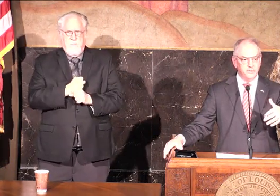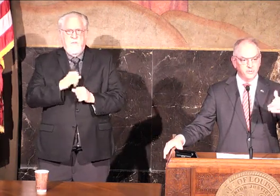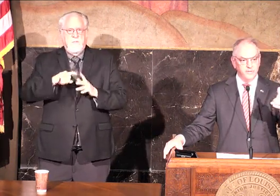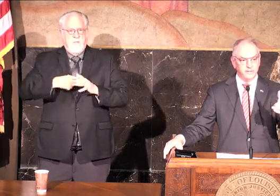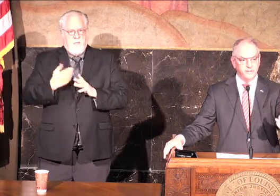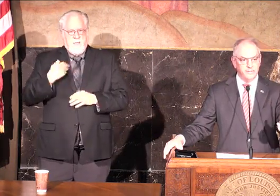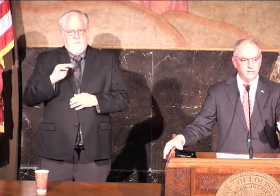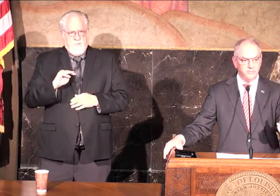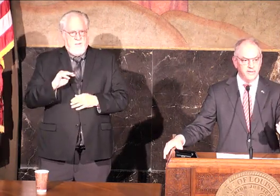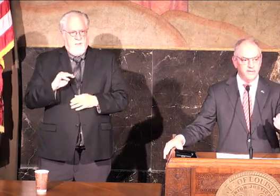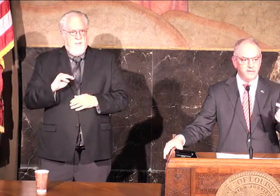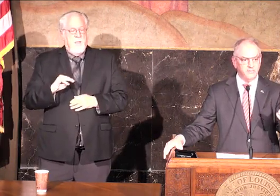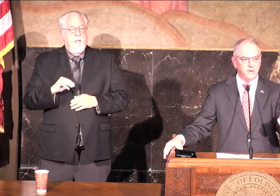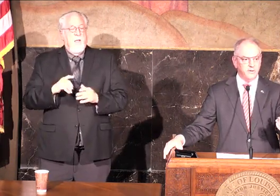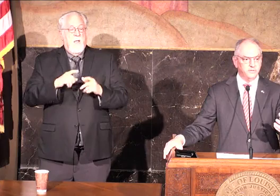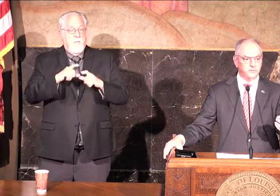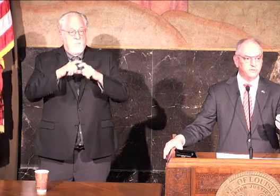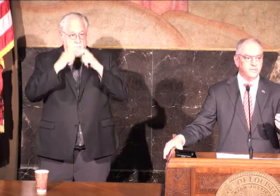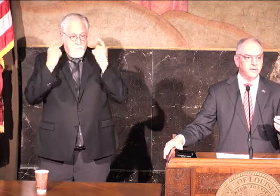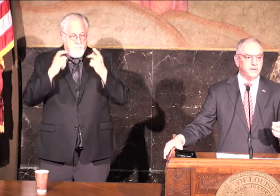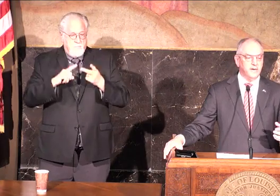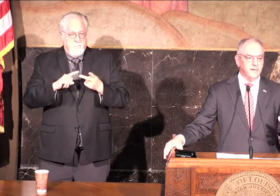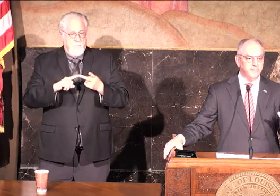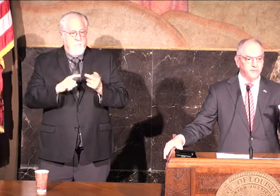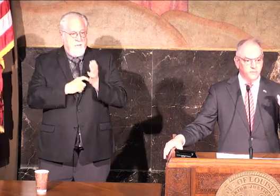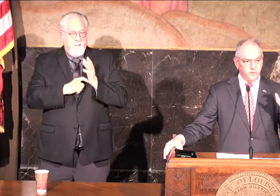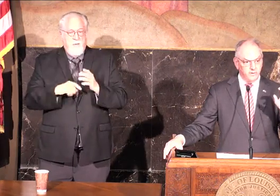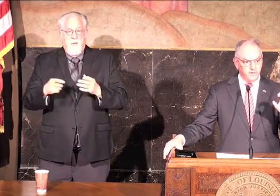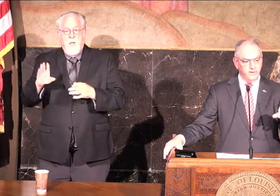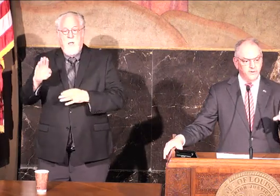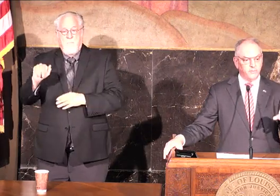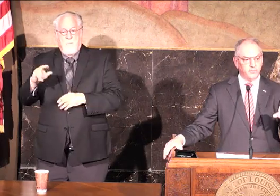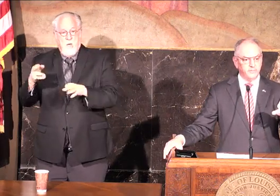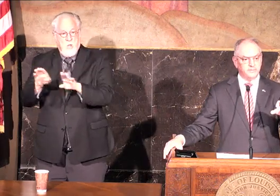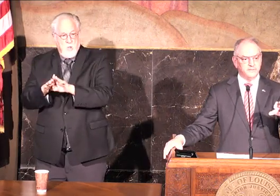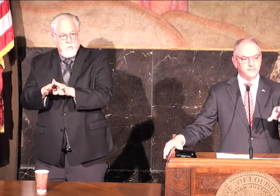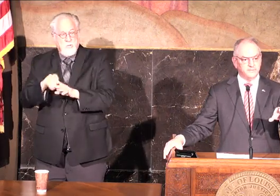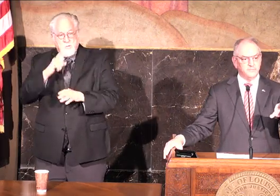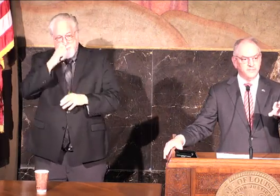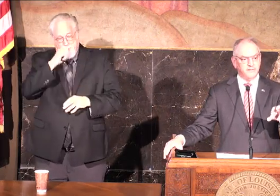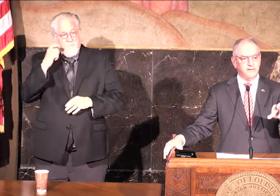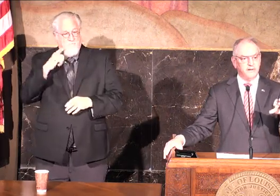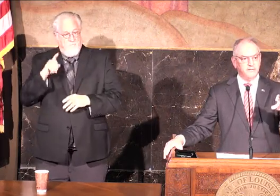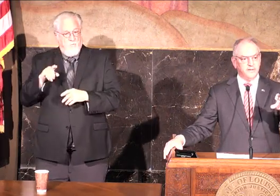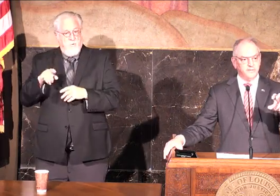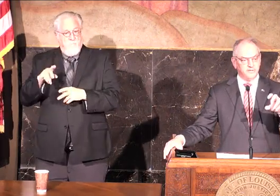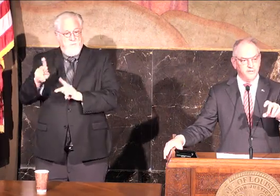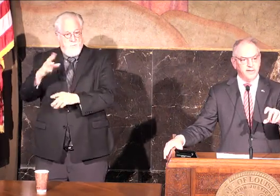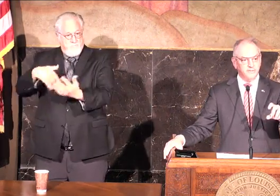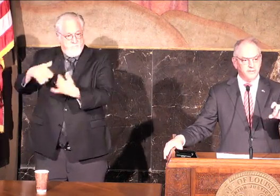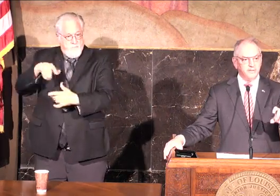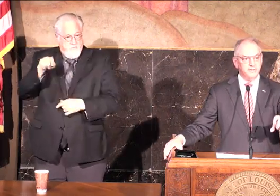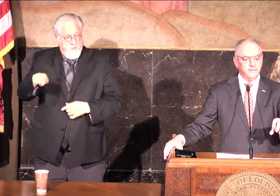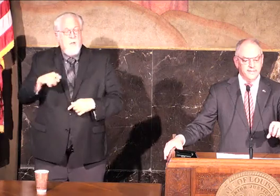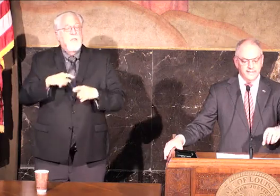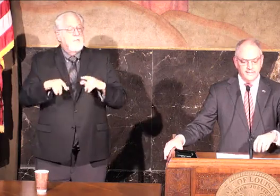Monday with respect to the mask mandate, the bar closures, for on-premises consumption of alcohol. You know, they still